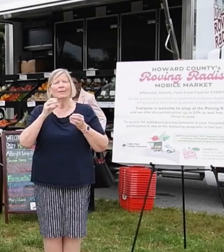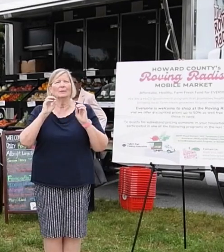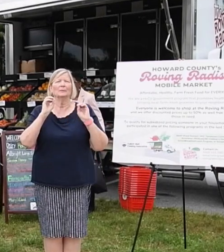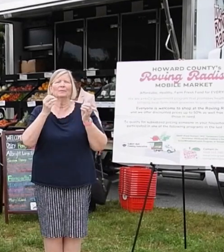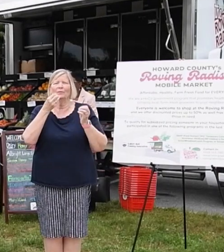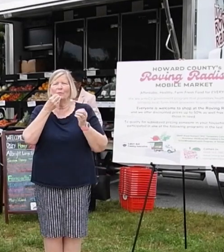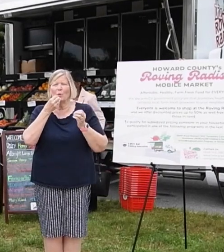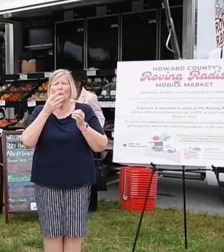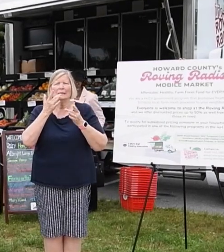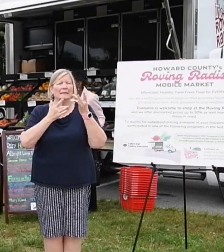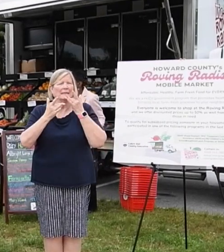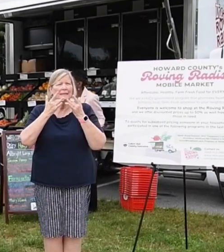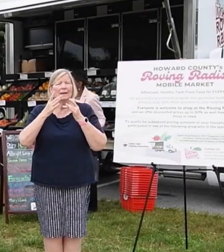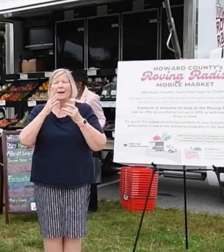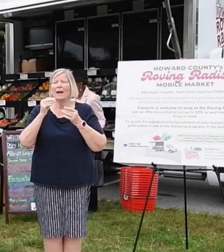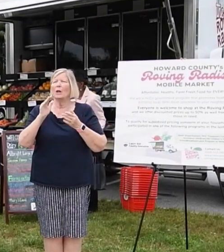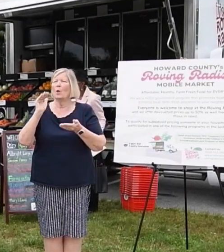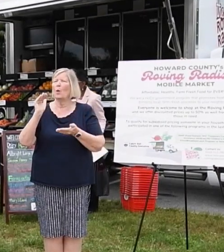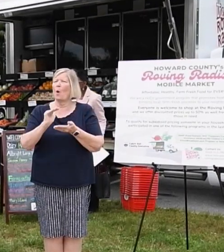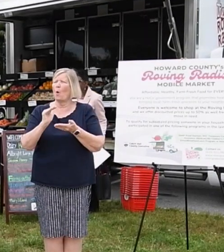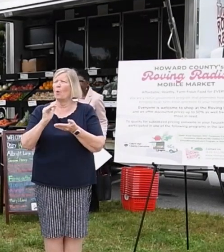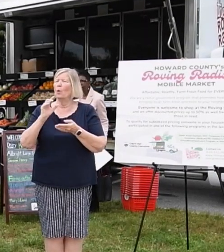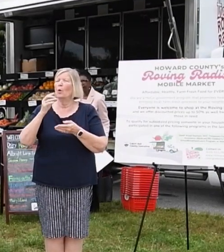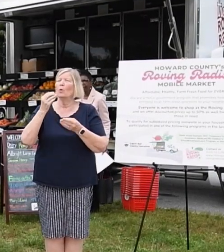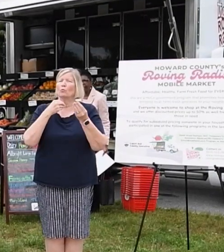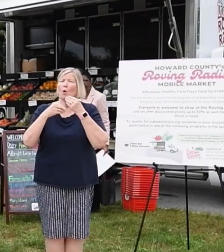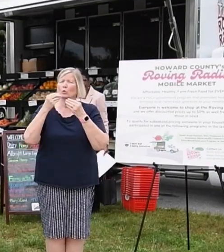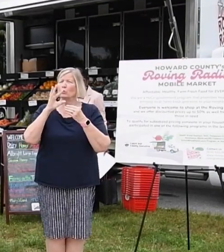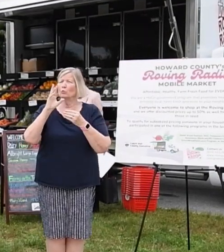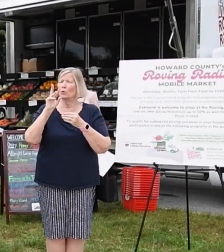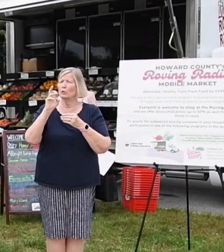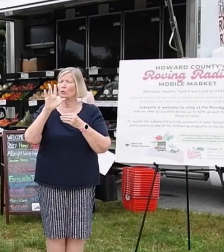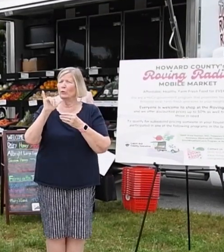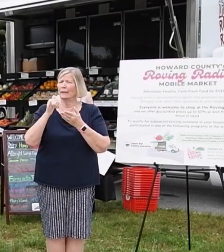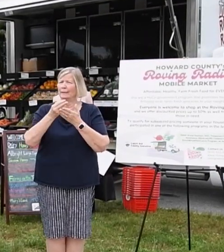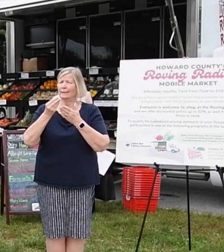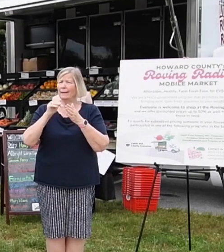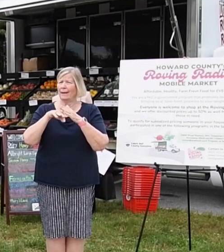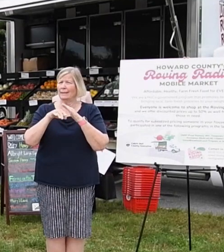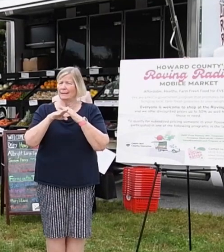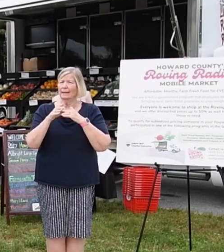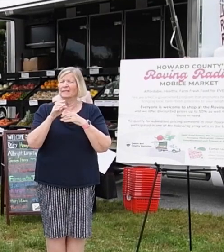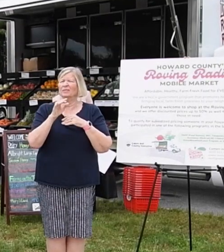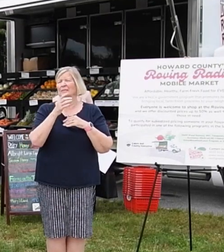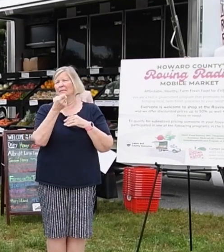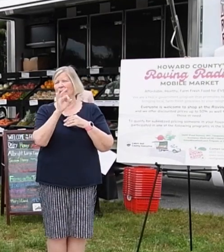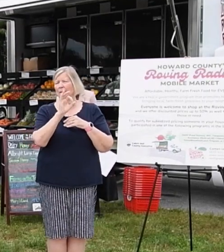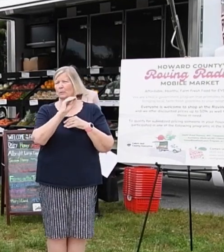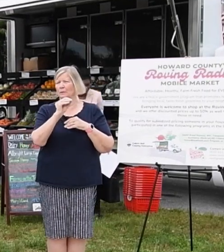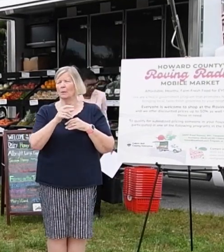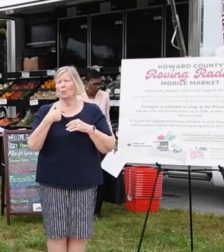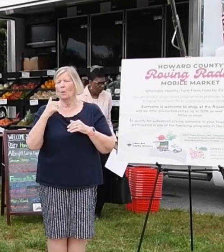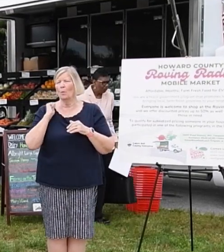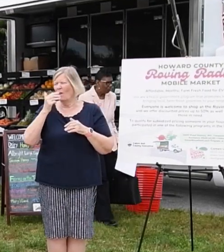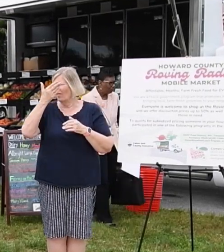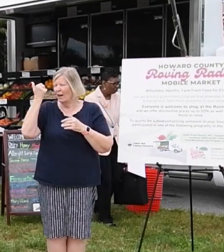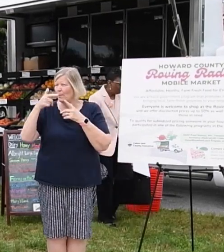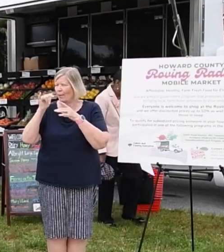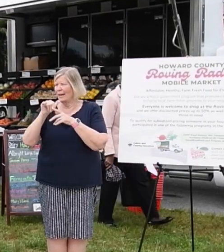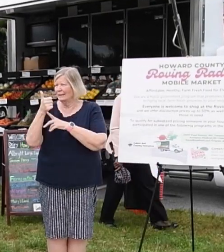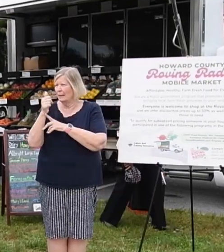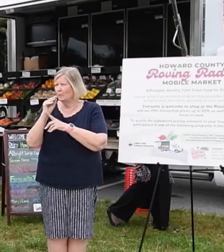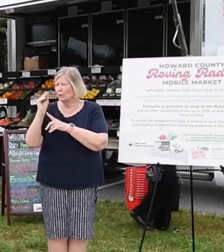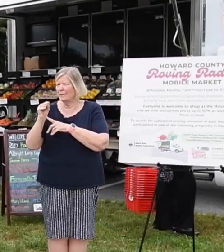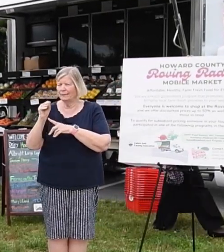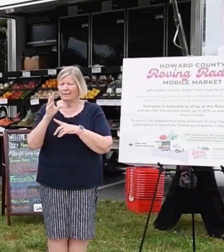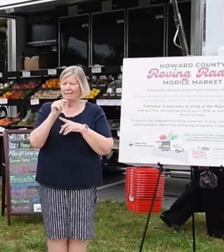grocery excess. However, we are not going to forget about that 10%